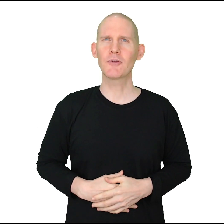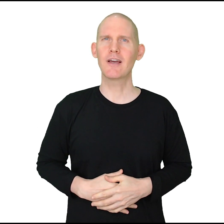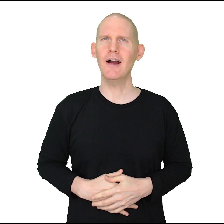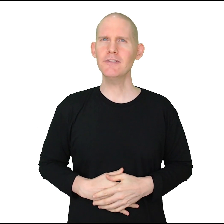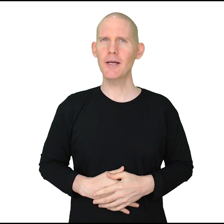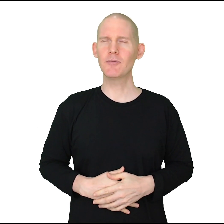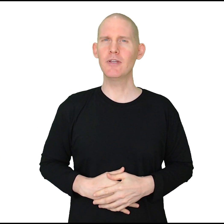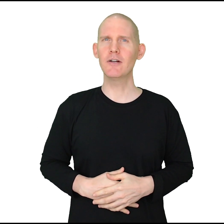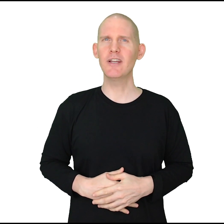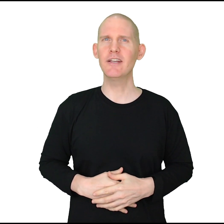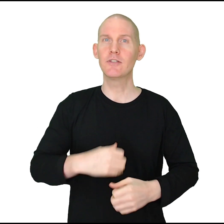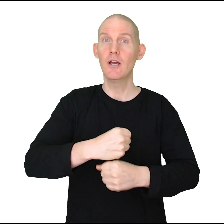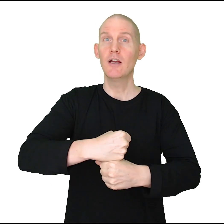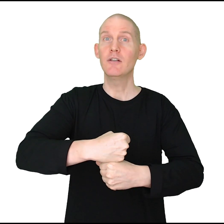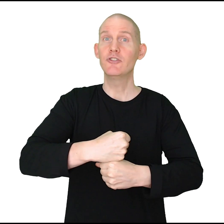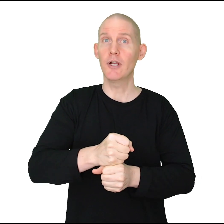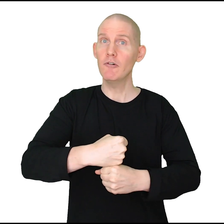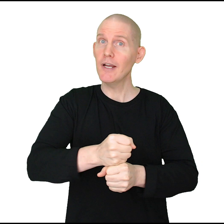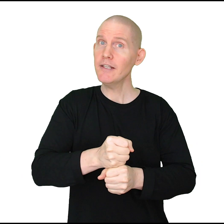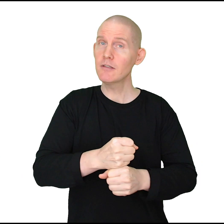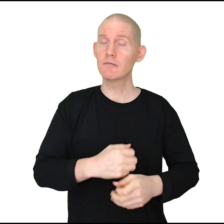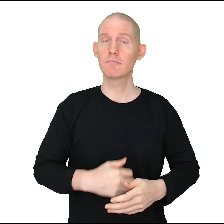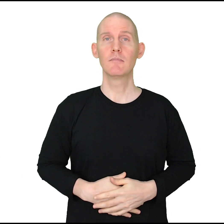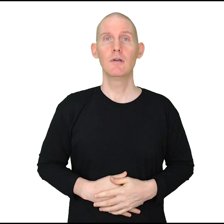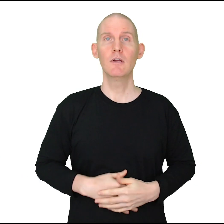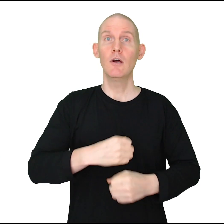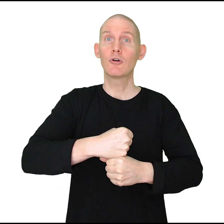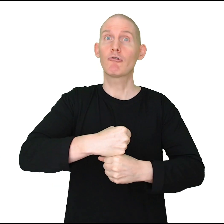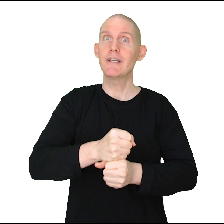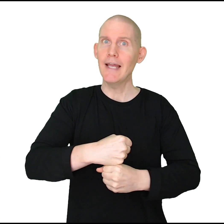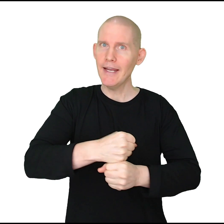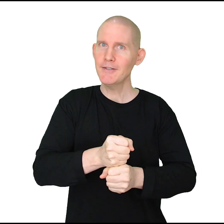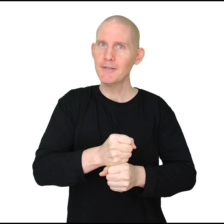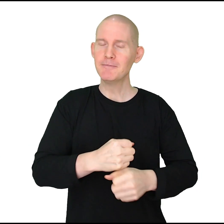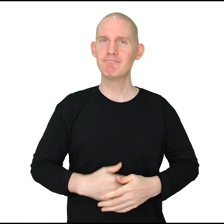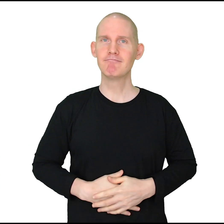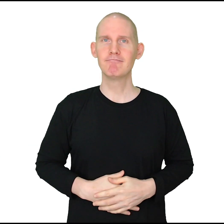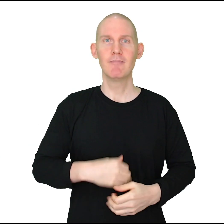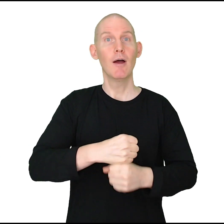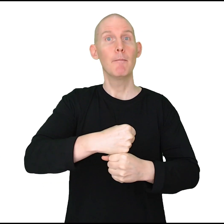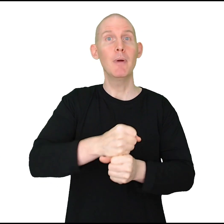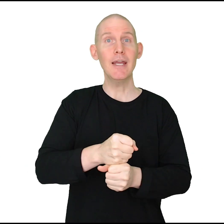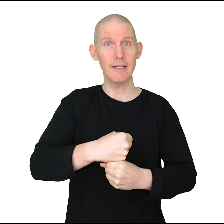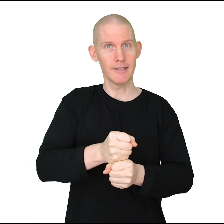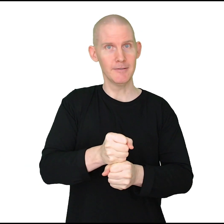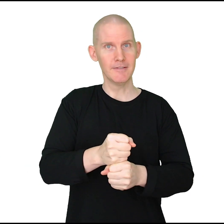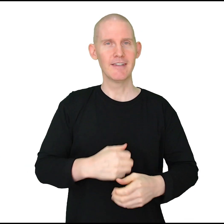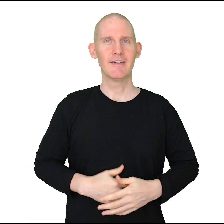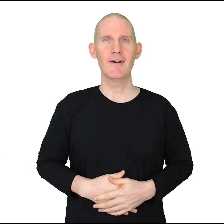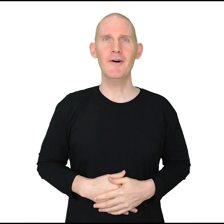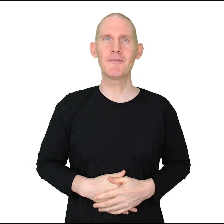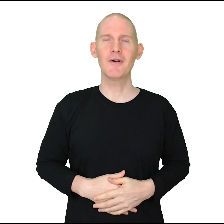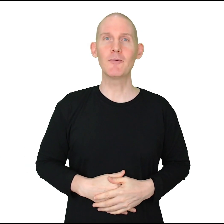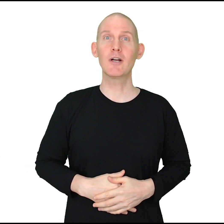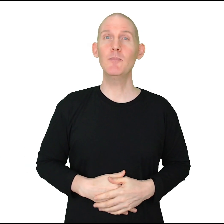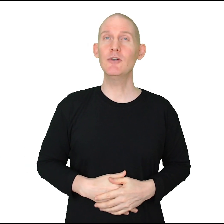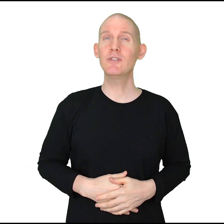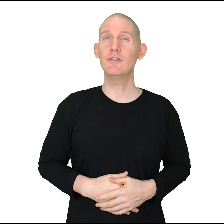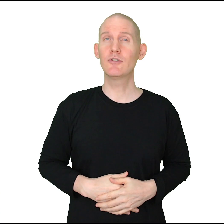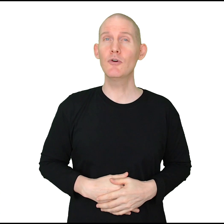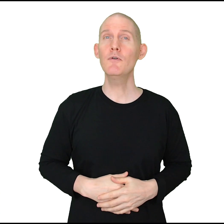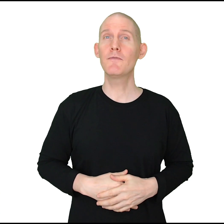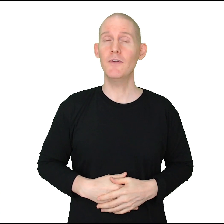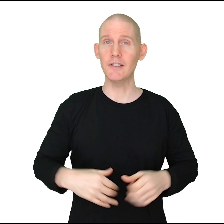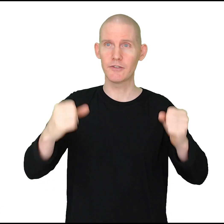Okay, so the concept here is generate, create, make. All right, we're going to be